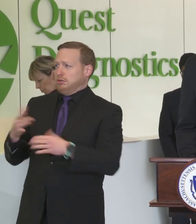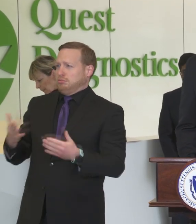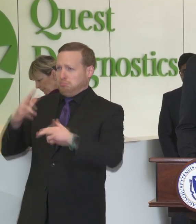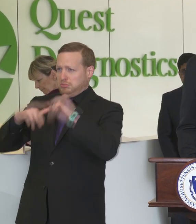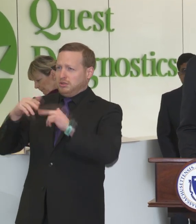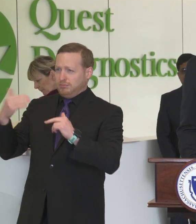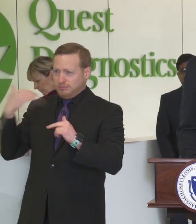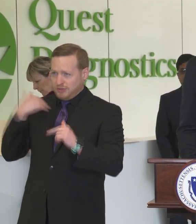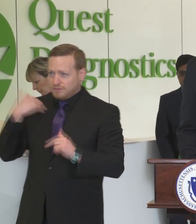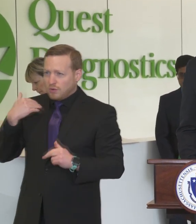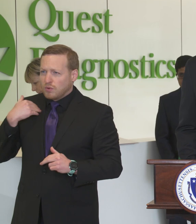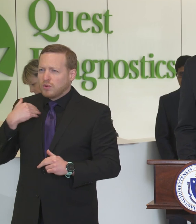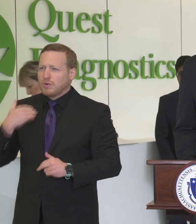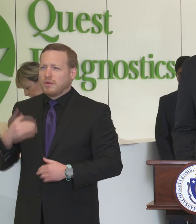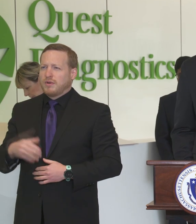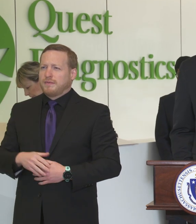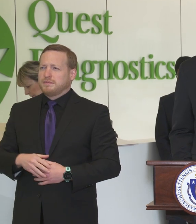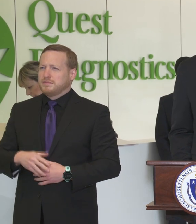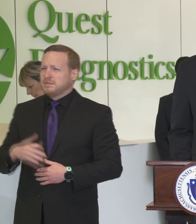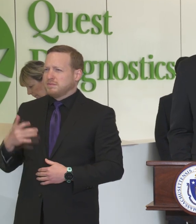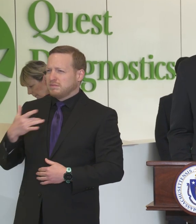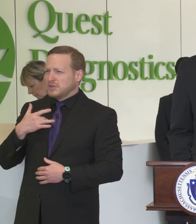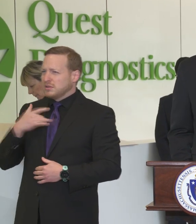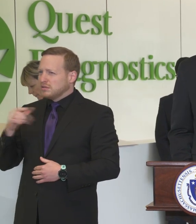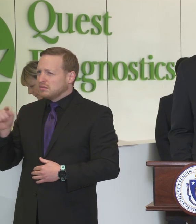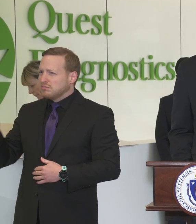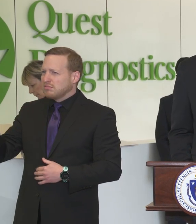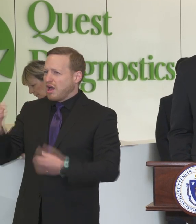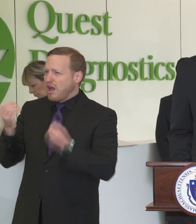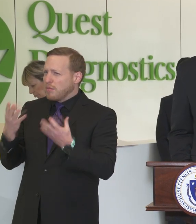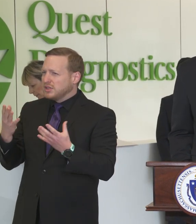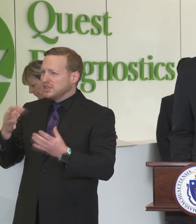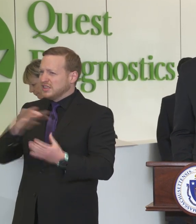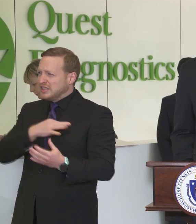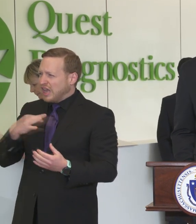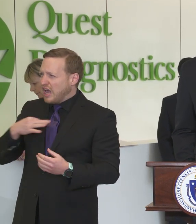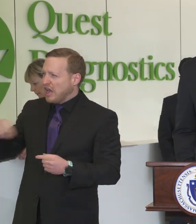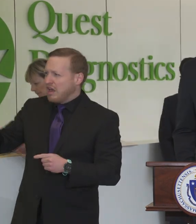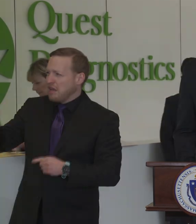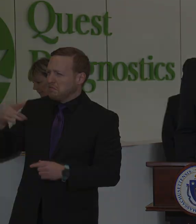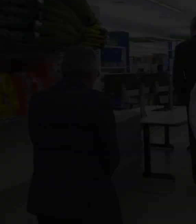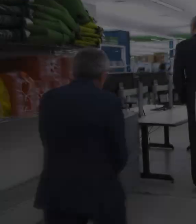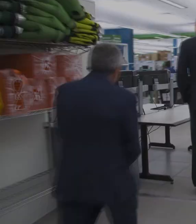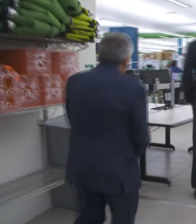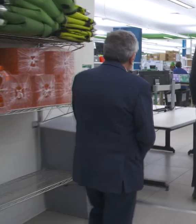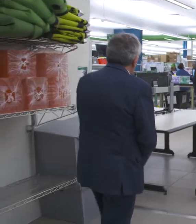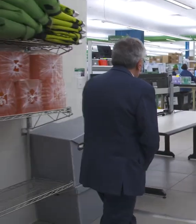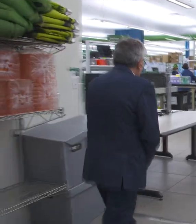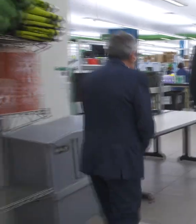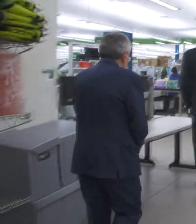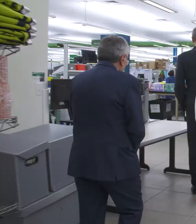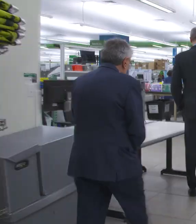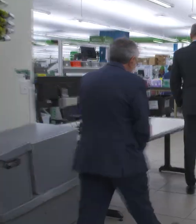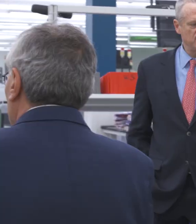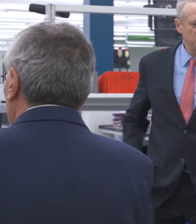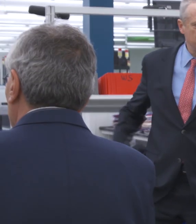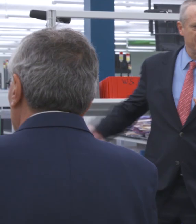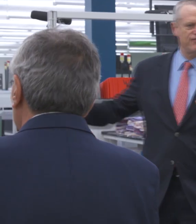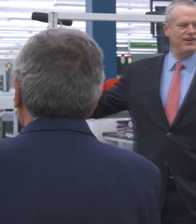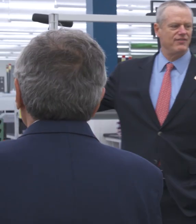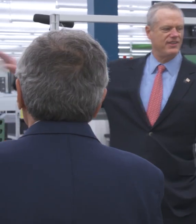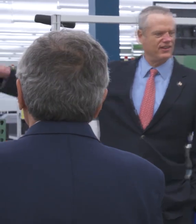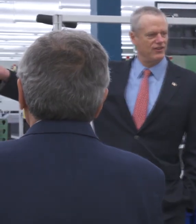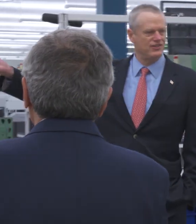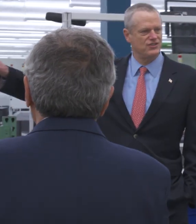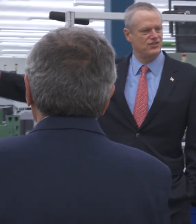much capacity these folks have to move tests. And while it seems relatively quiet here now, part